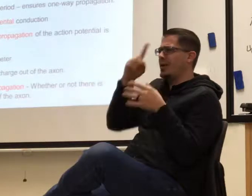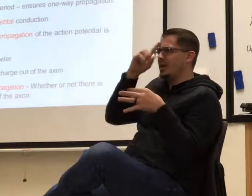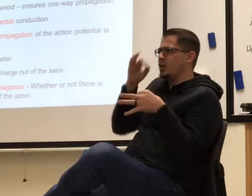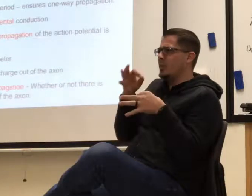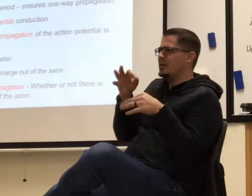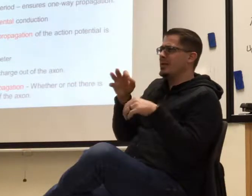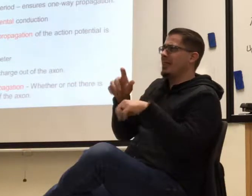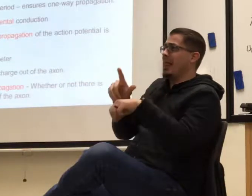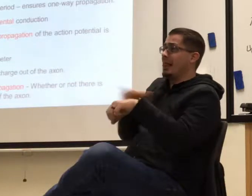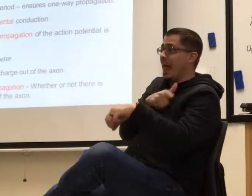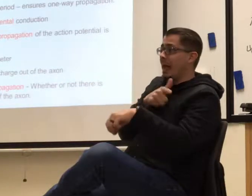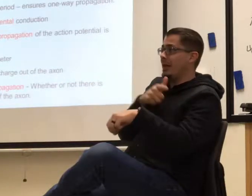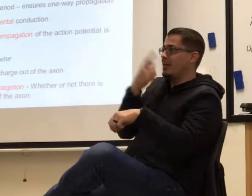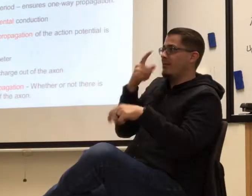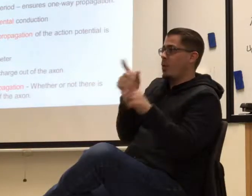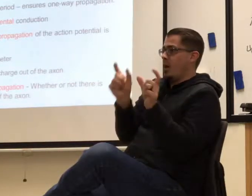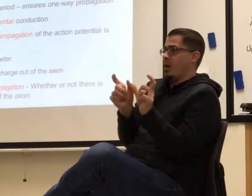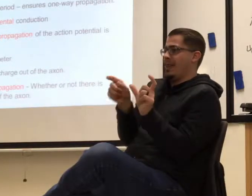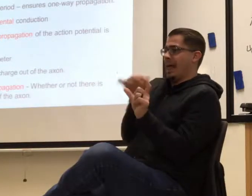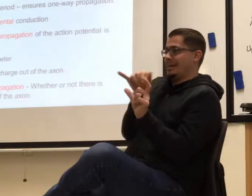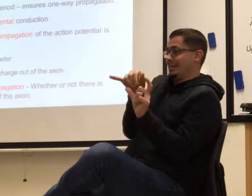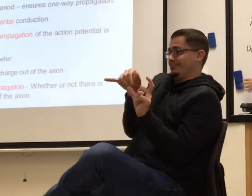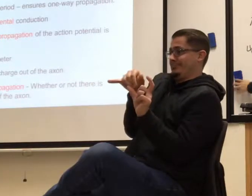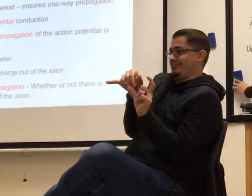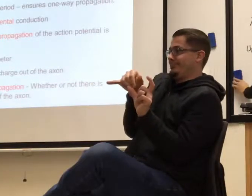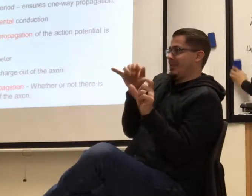length of x?